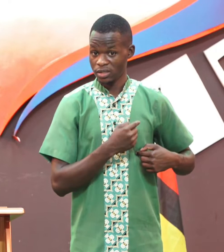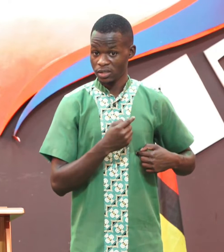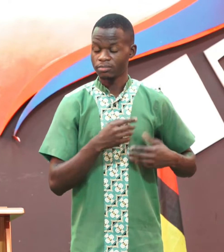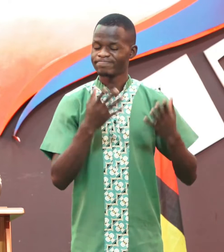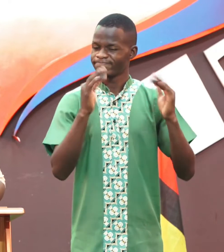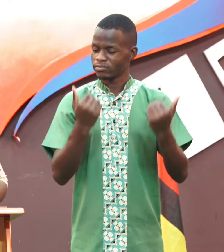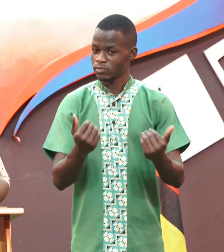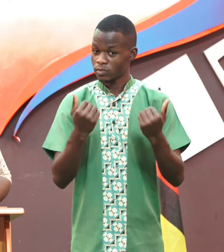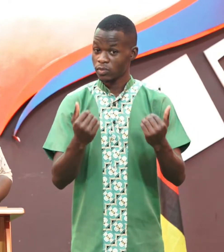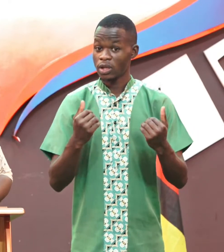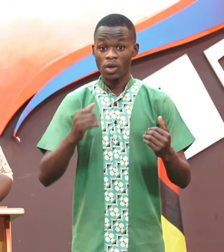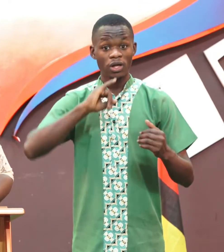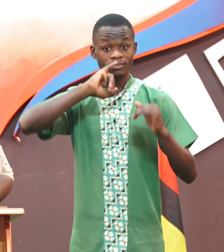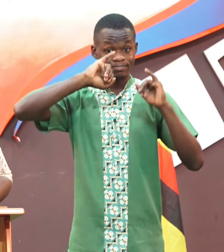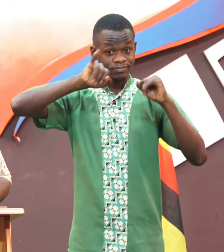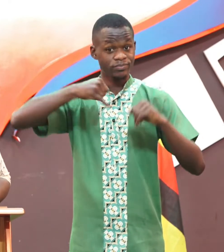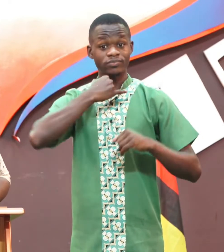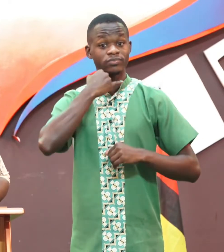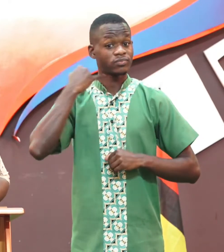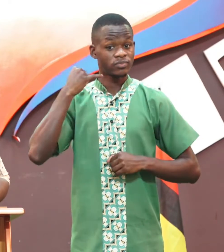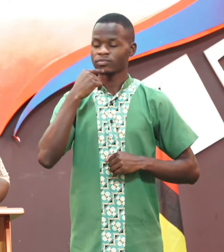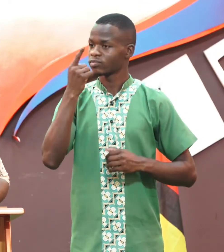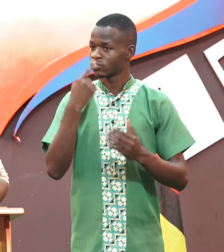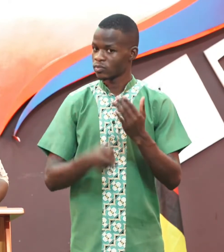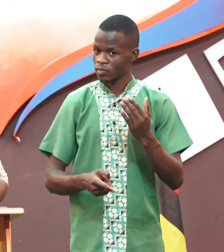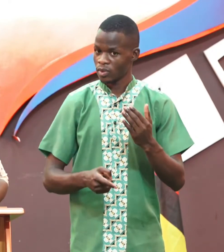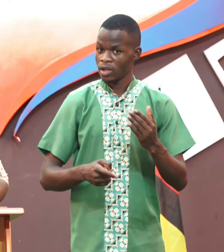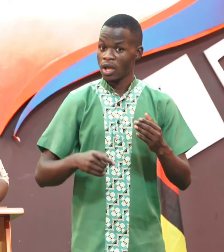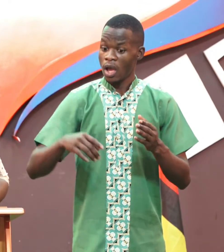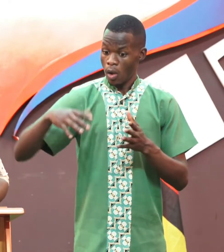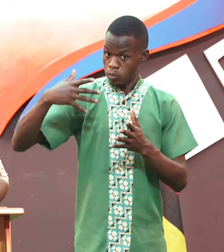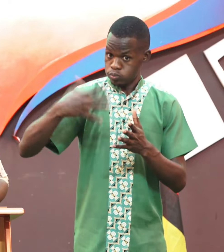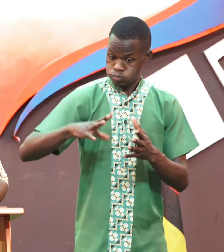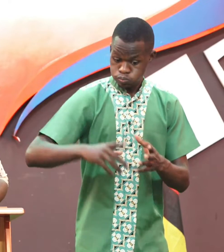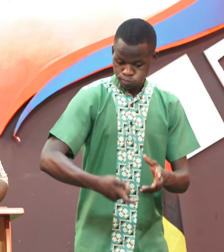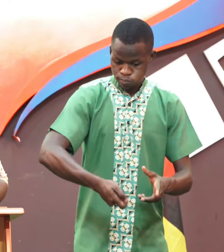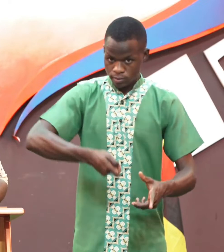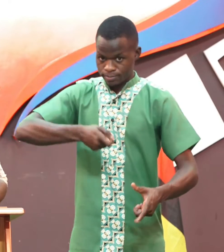Yakobo yagambye. James has said. Nti oluzzi oluvamu amazzi